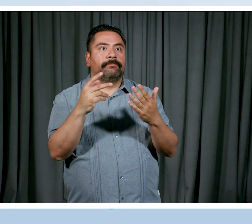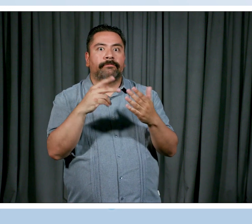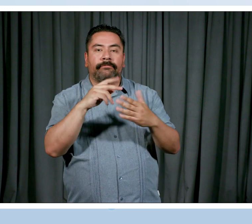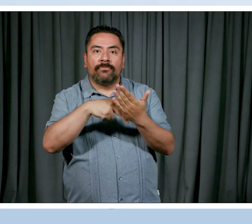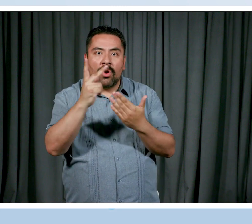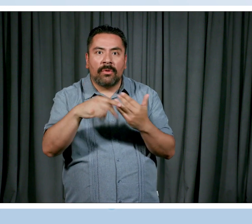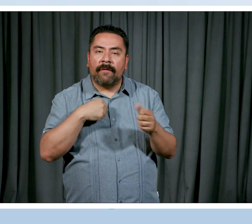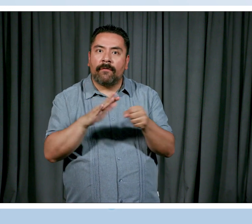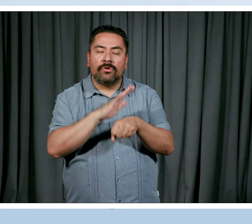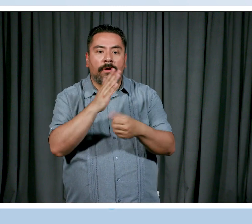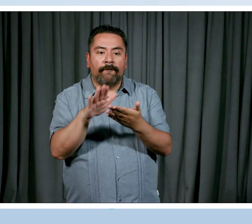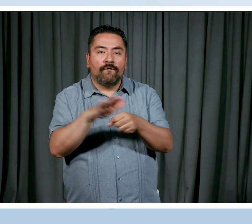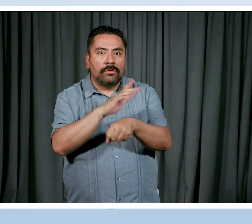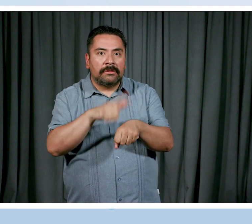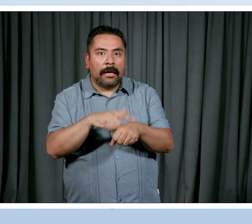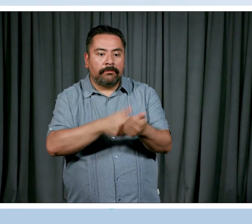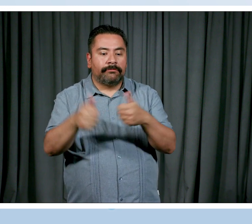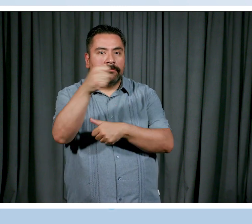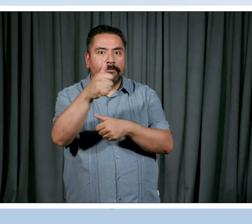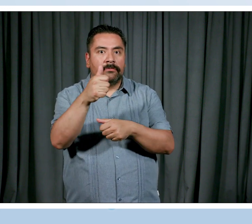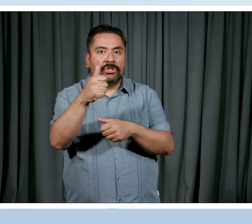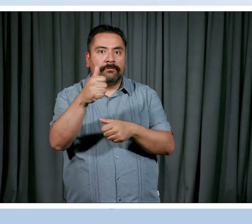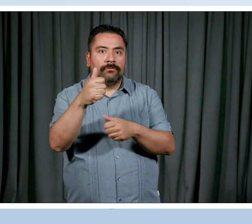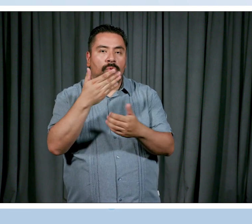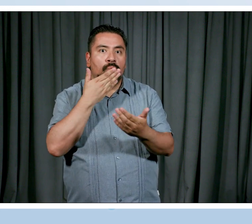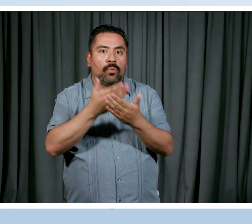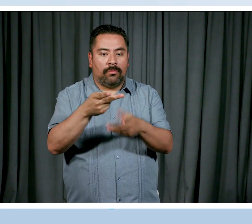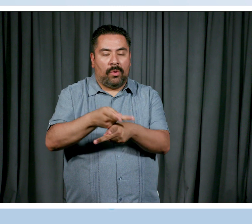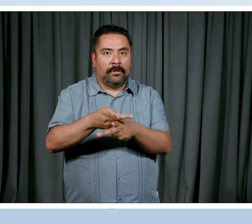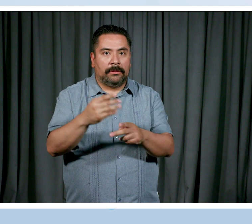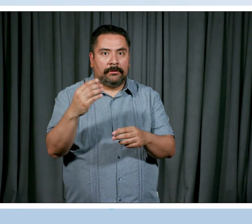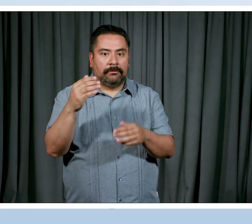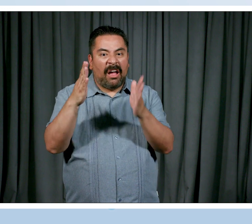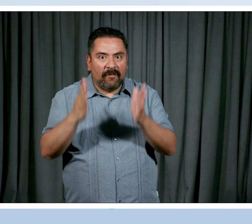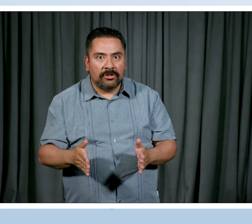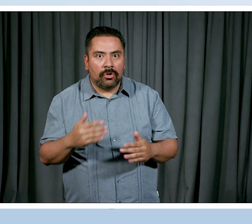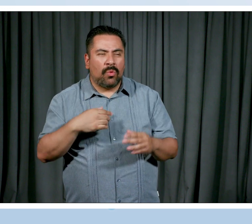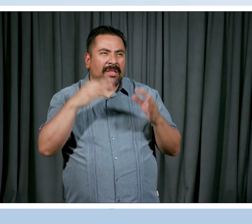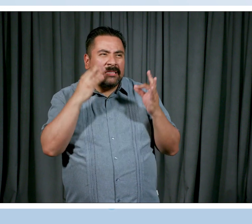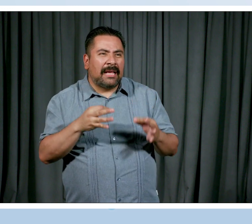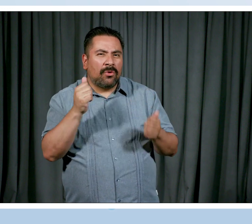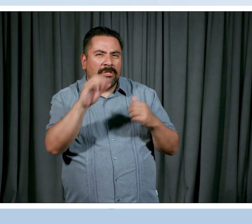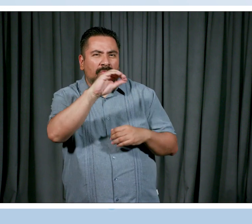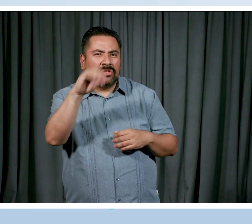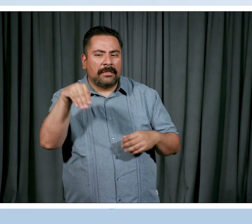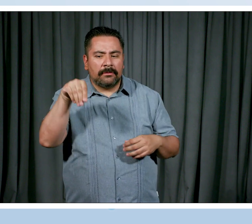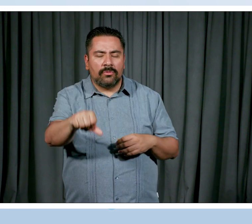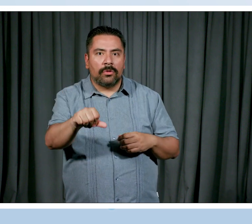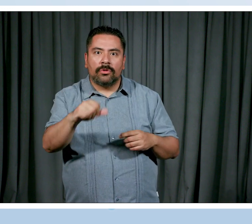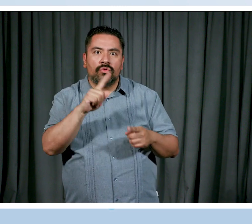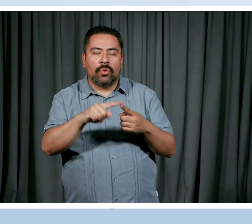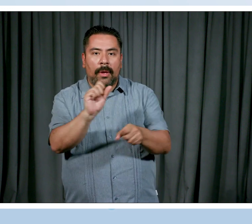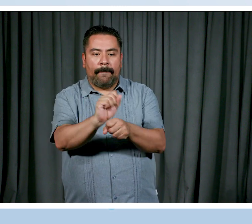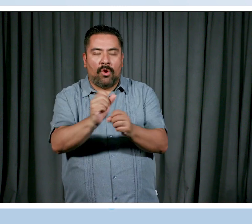full-time senior director of wellness who acts as our chief wellness officer. We decide on the percentage of spend every year that is devoted just